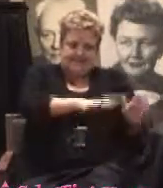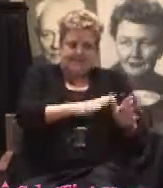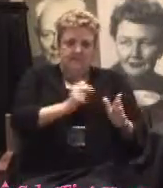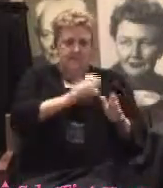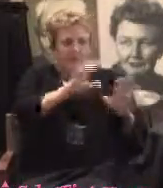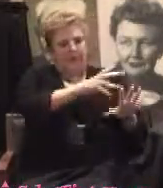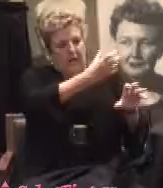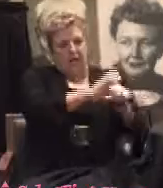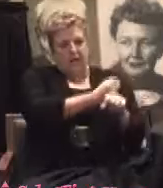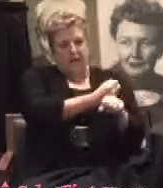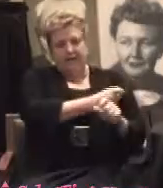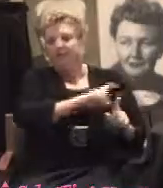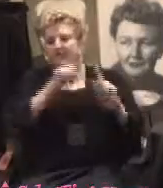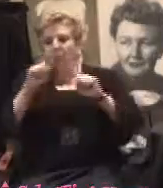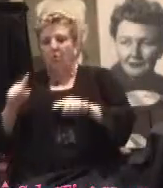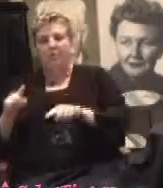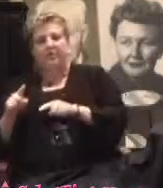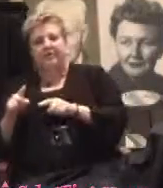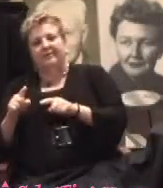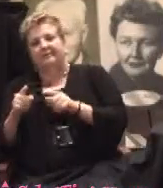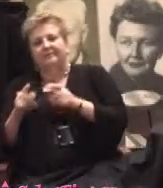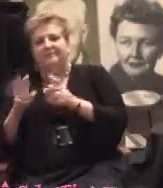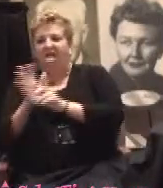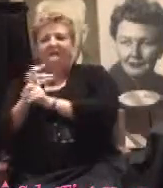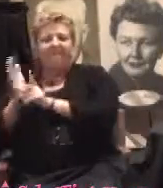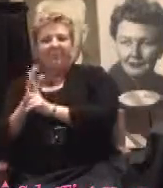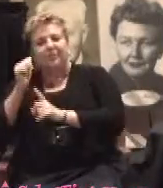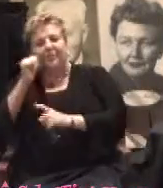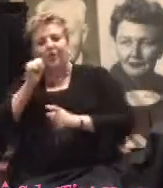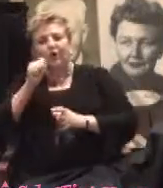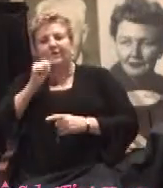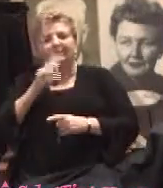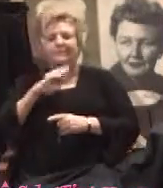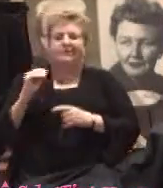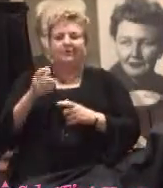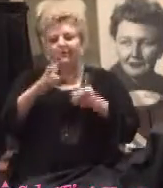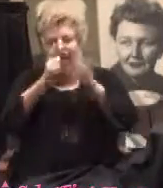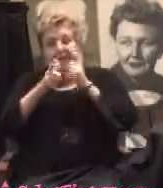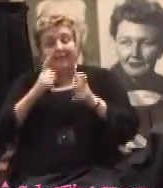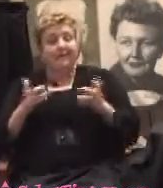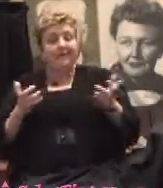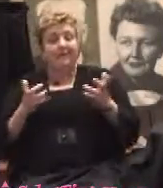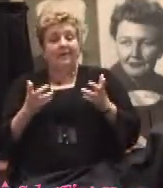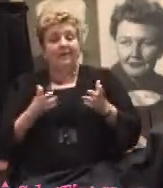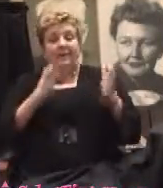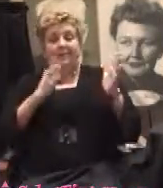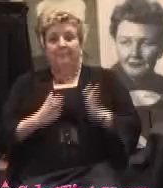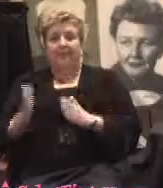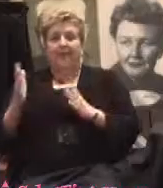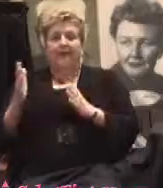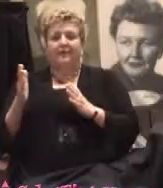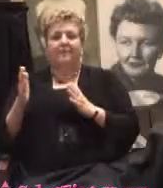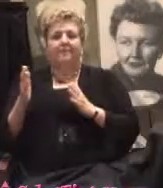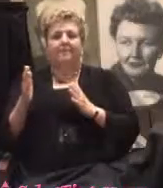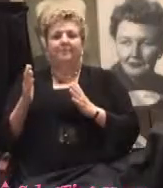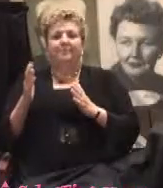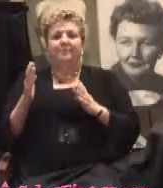but when we got up there, we would drink, and the plan was, and I'm just going to alienate about half the